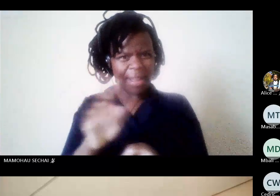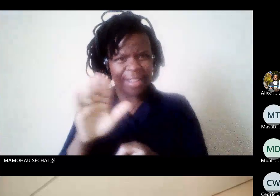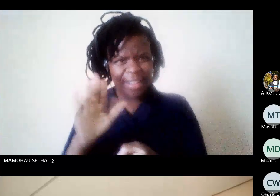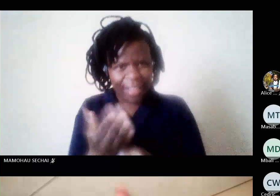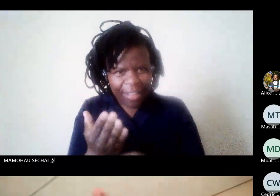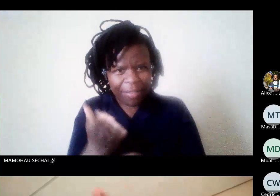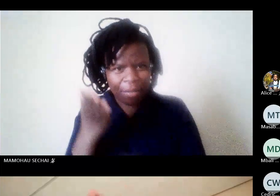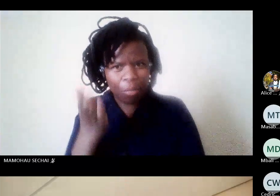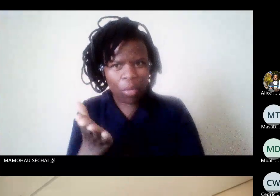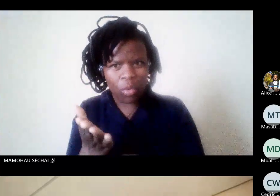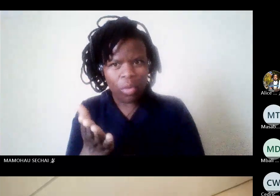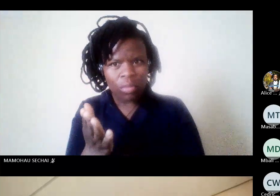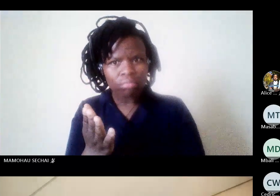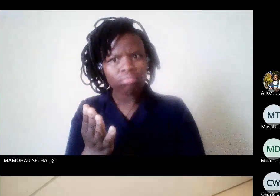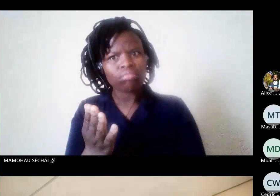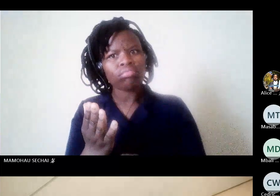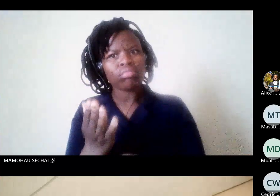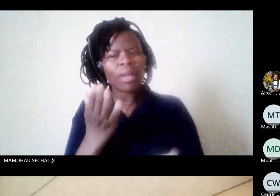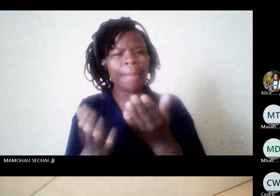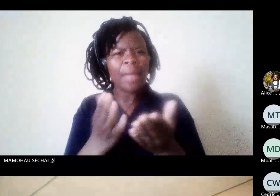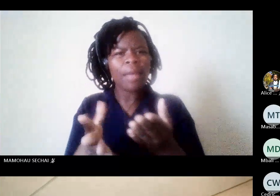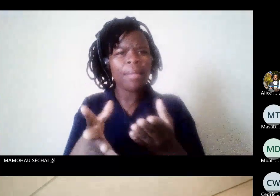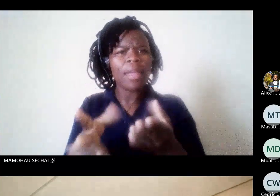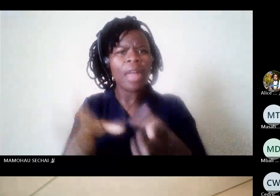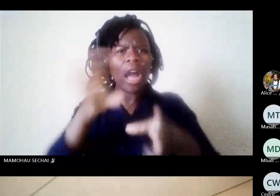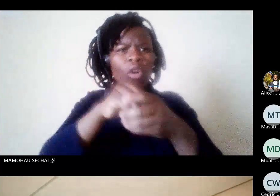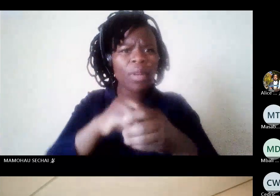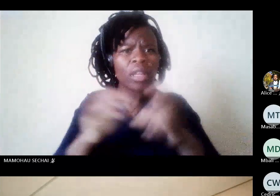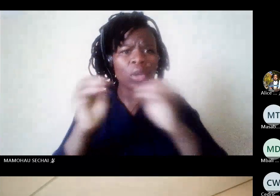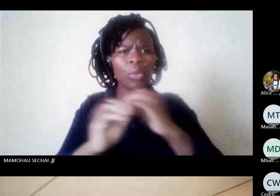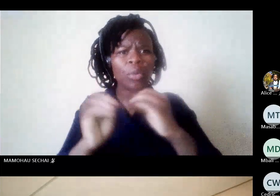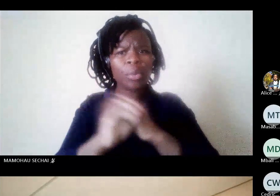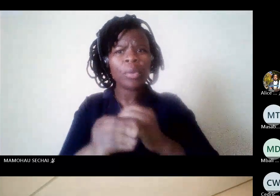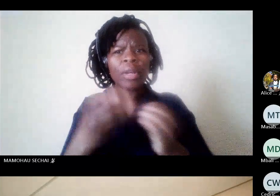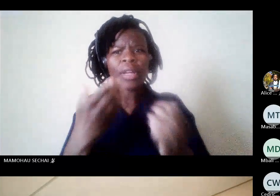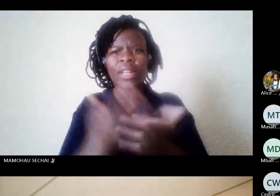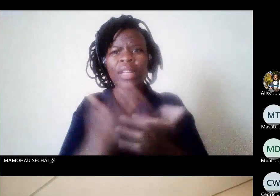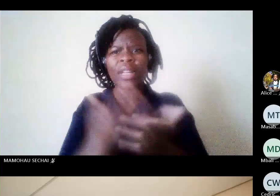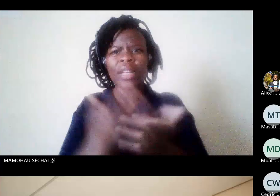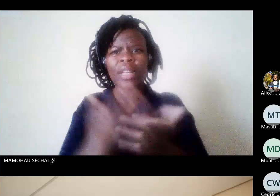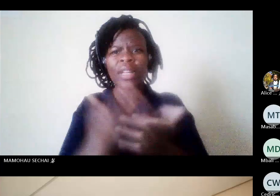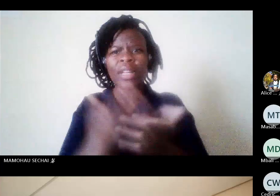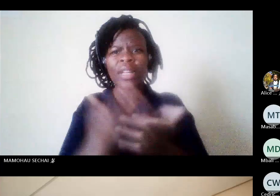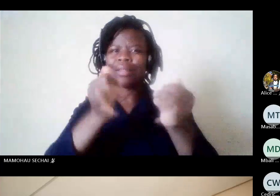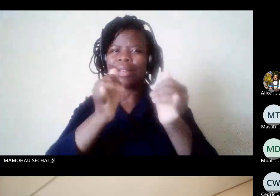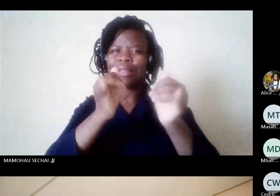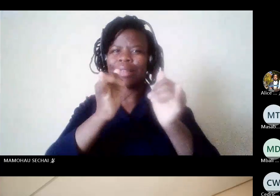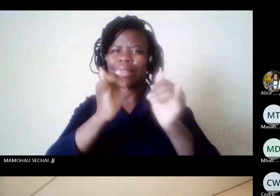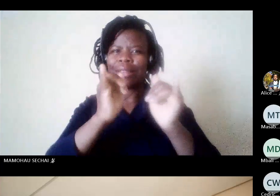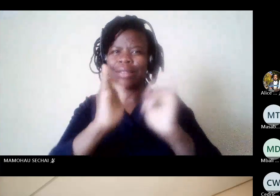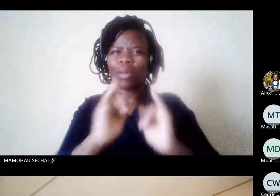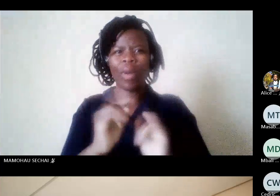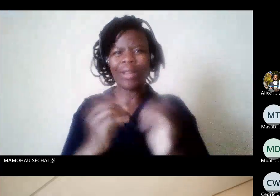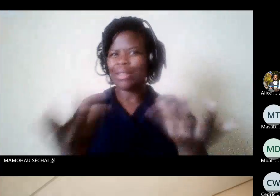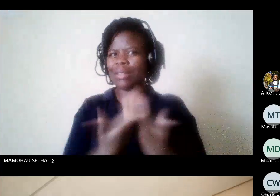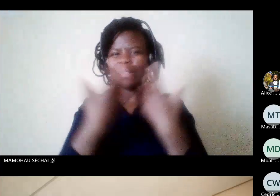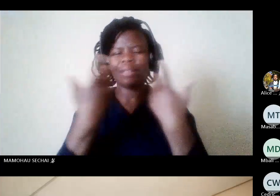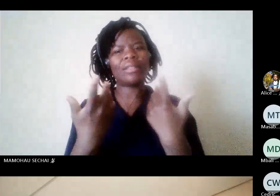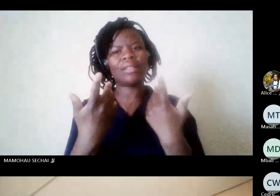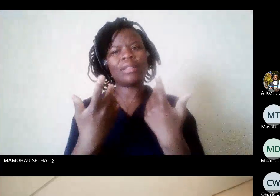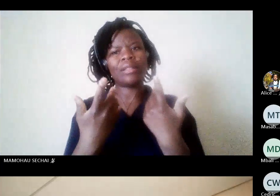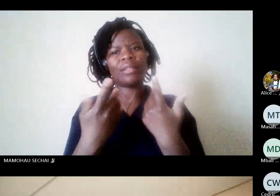it is not accommodated, can lead to all kinds of serious participation challenges, And that's